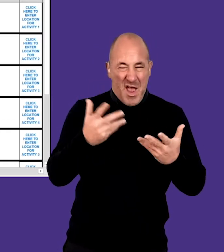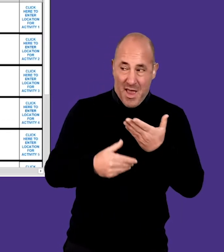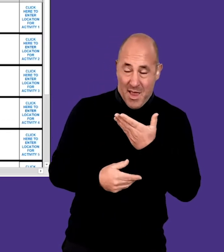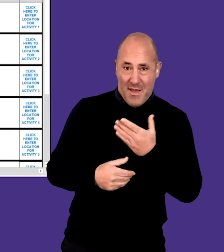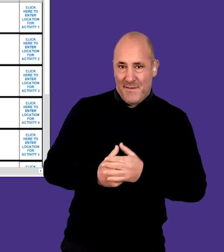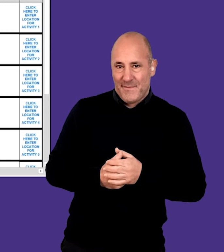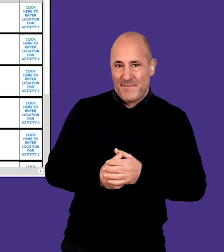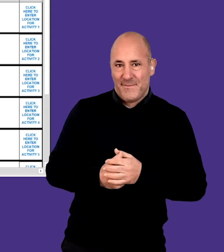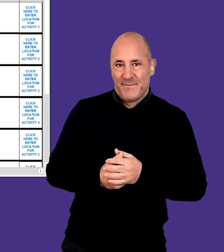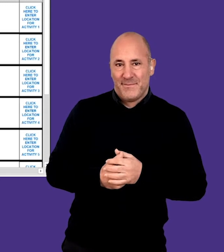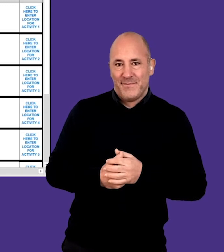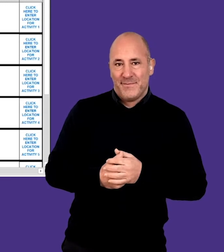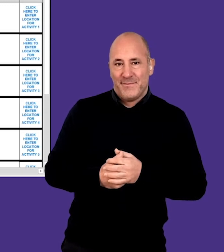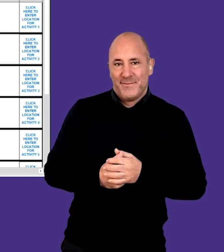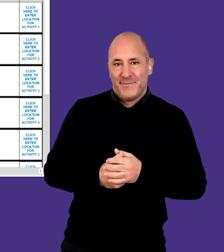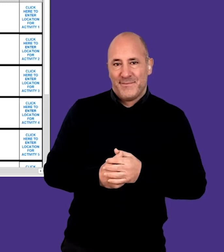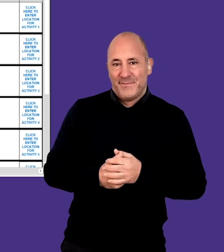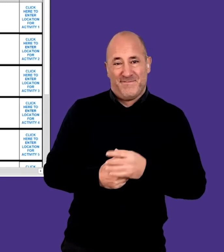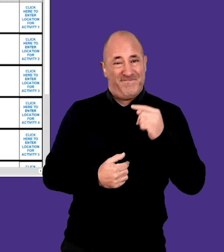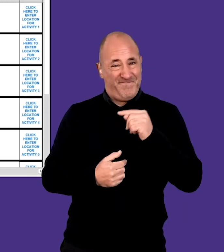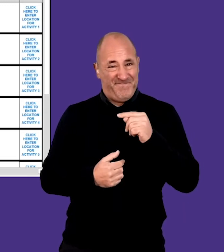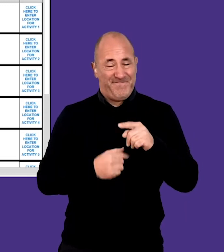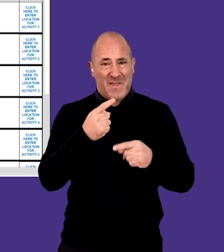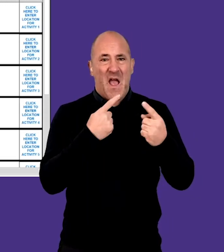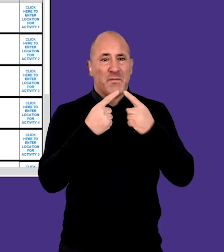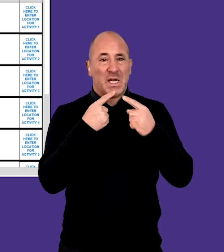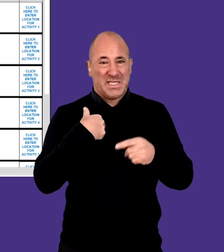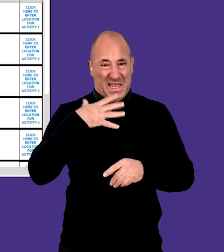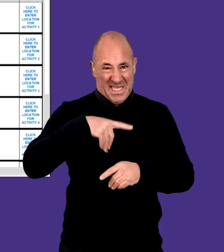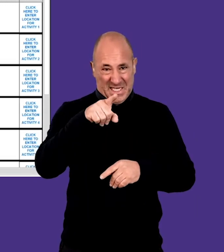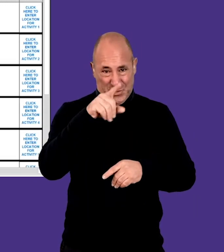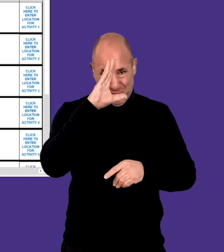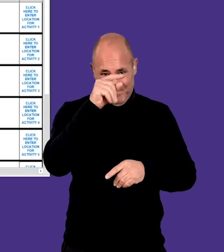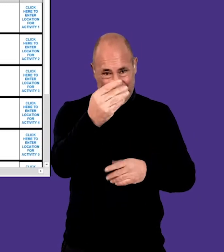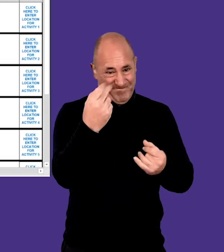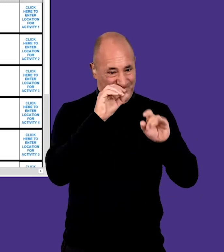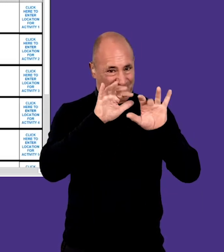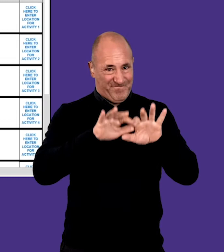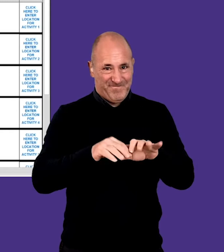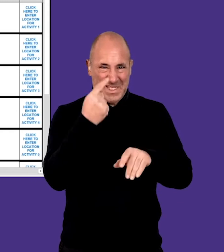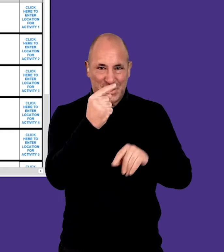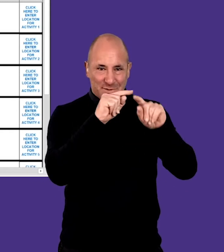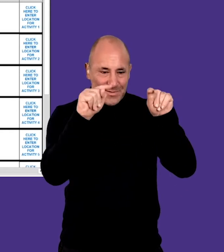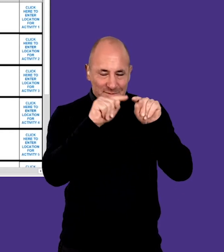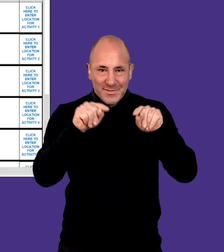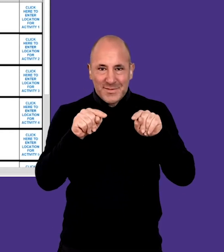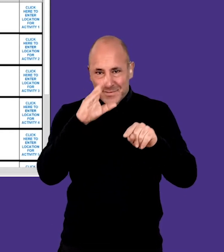the top, just here. This lets you know what information we need you to input into each cell as